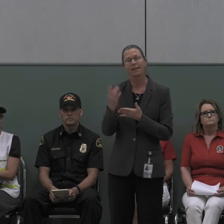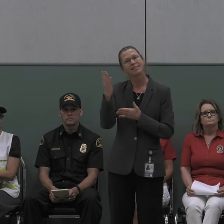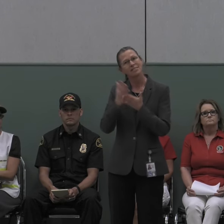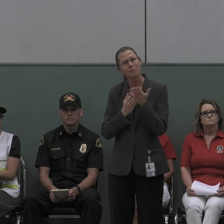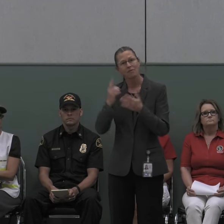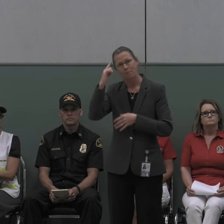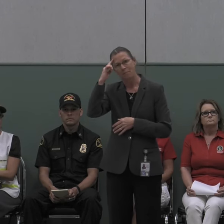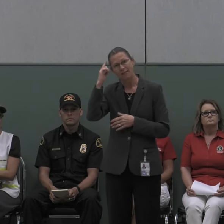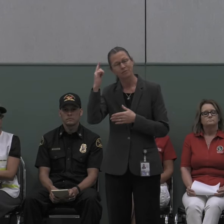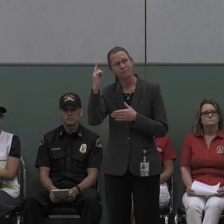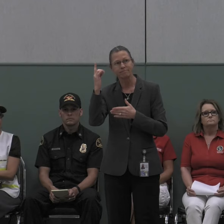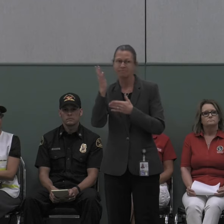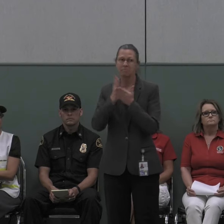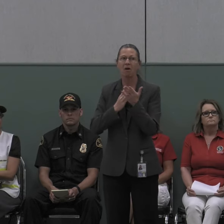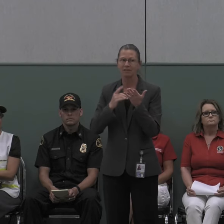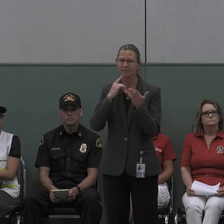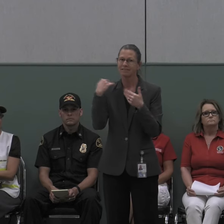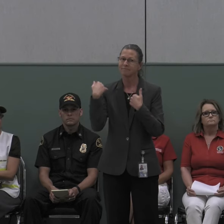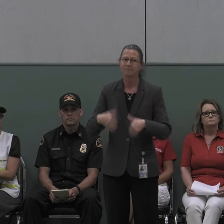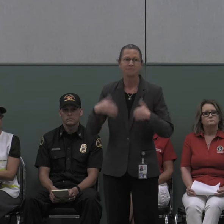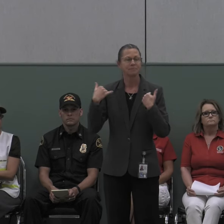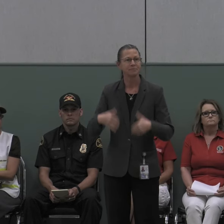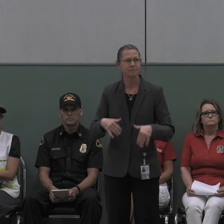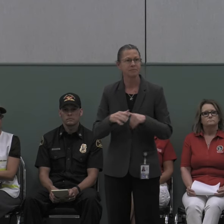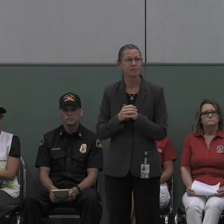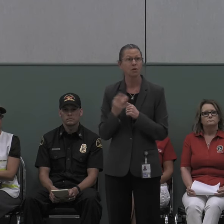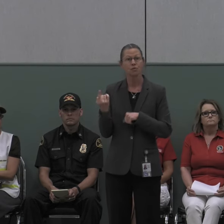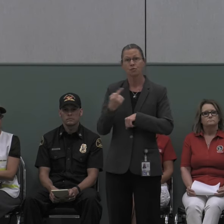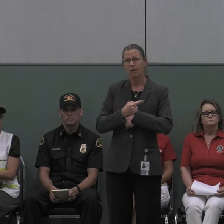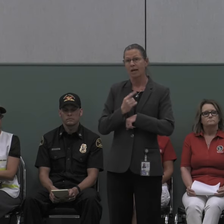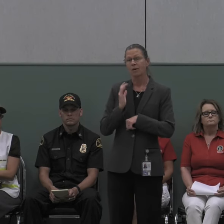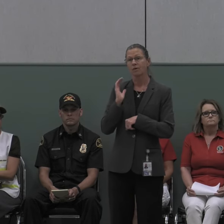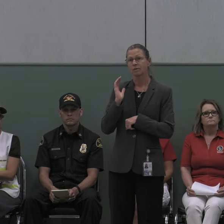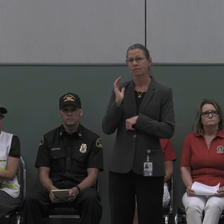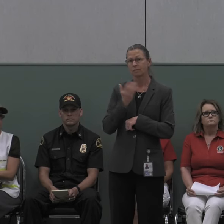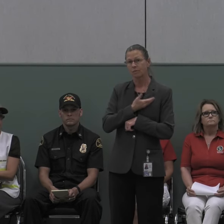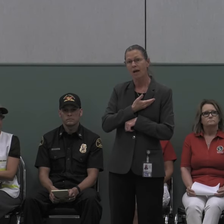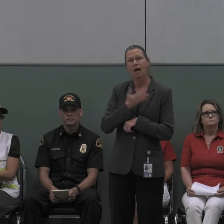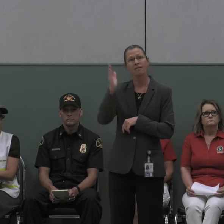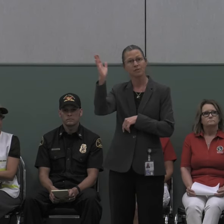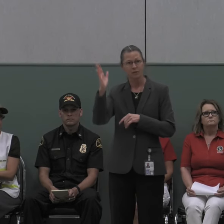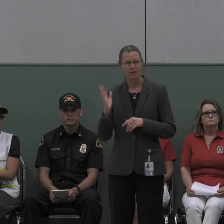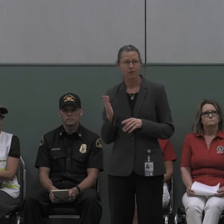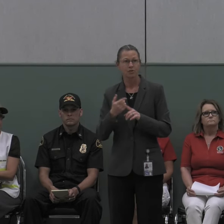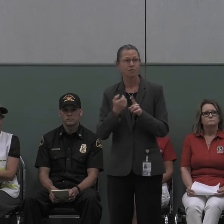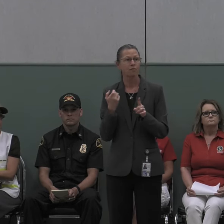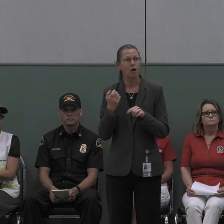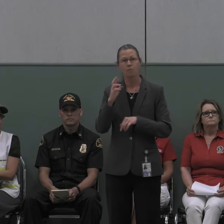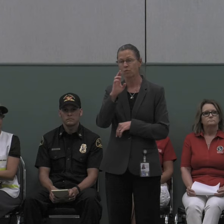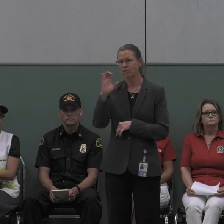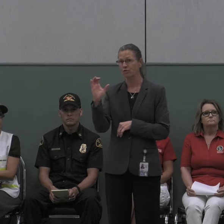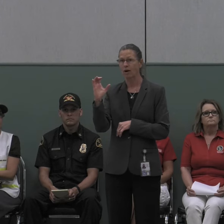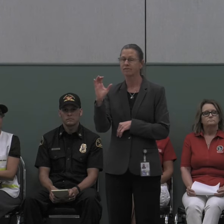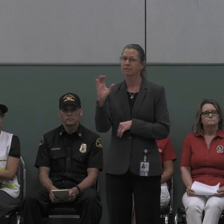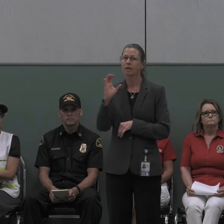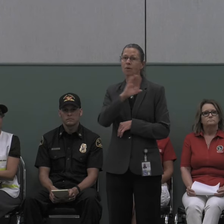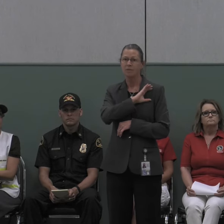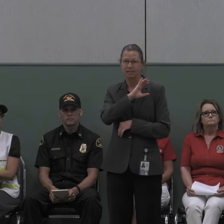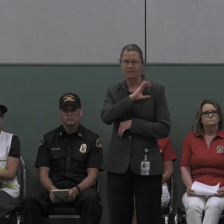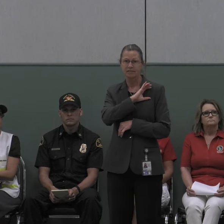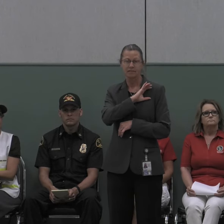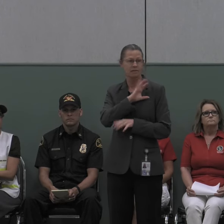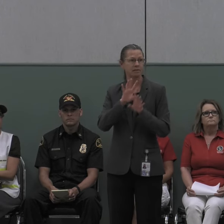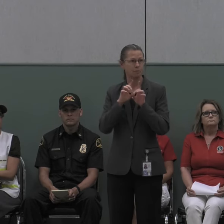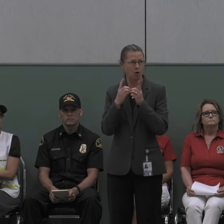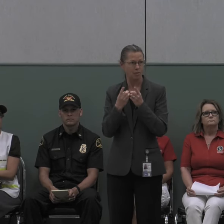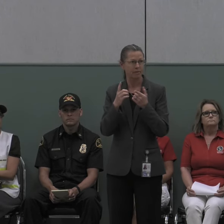very long. Today we do have some speakers here from the Ridgecrest Police Department. We also have speakers